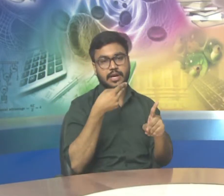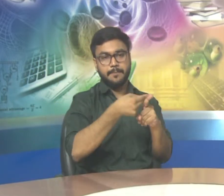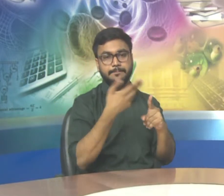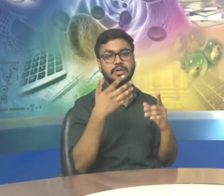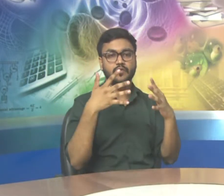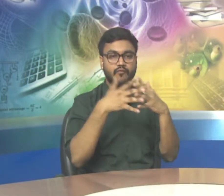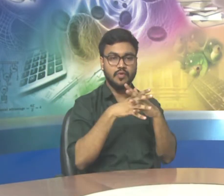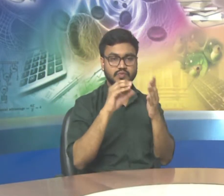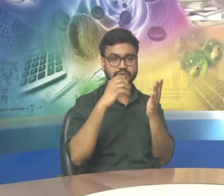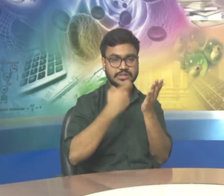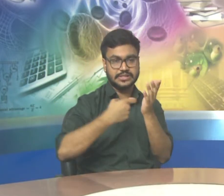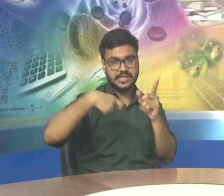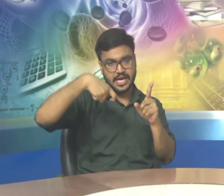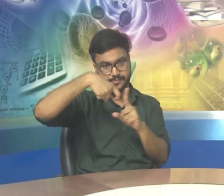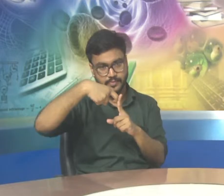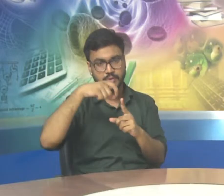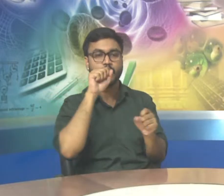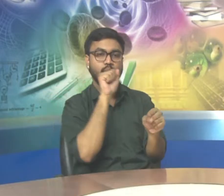energy and power.